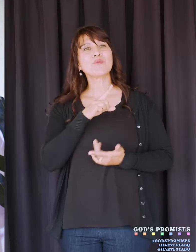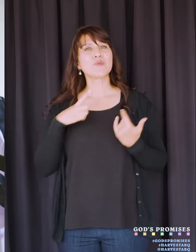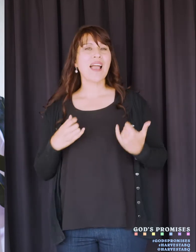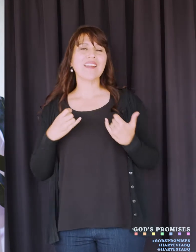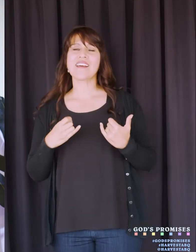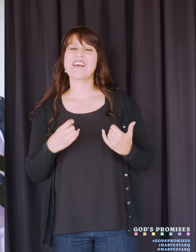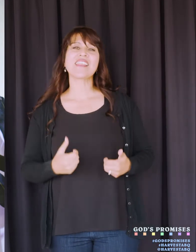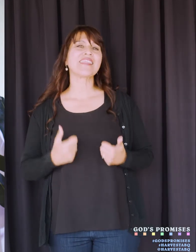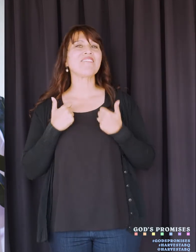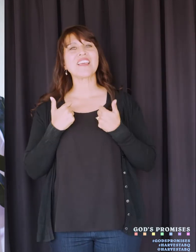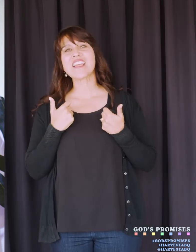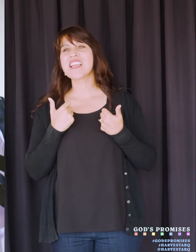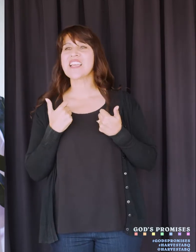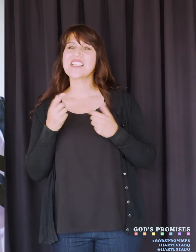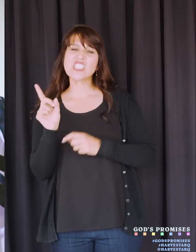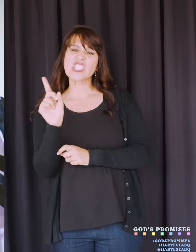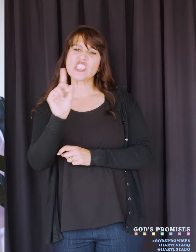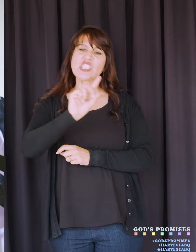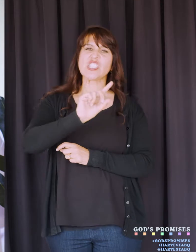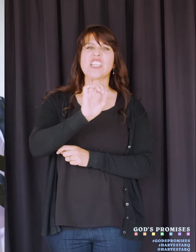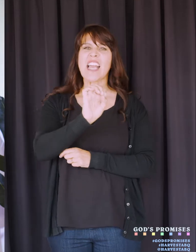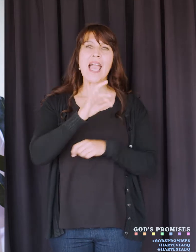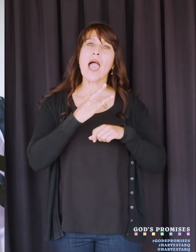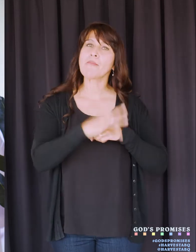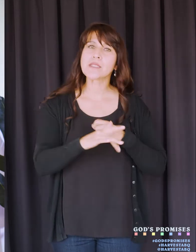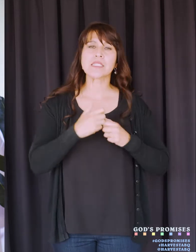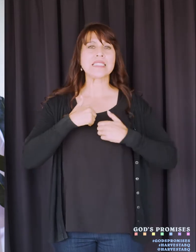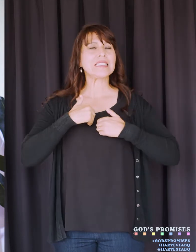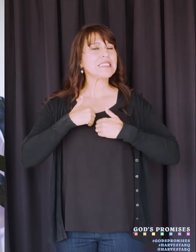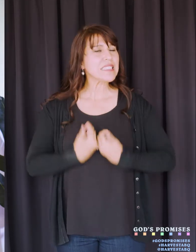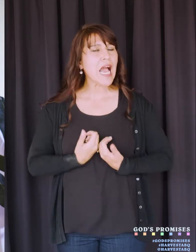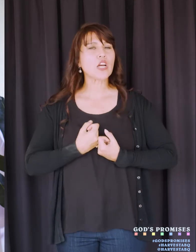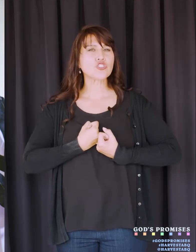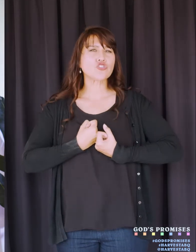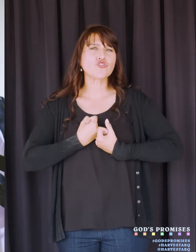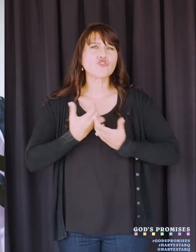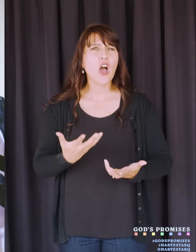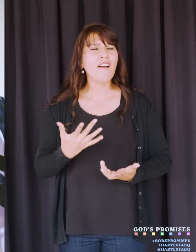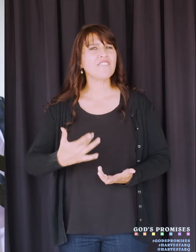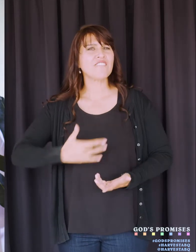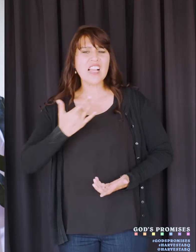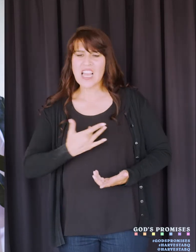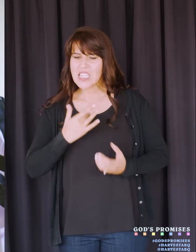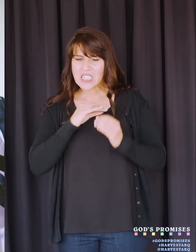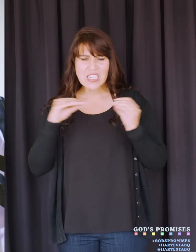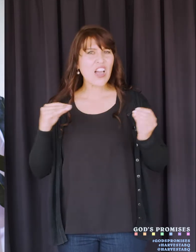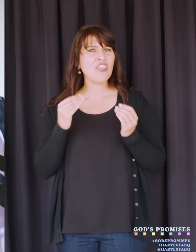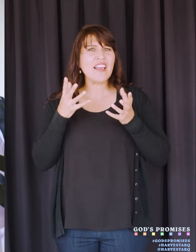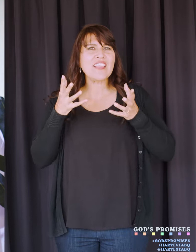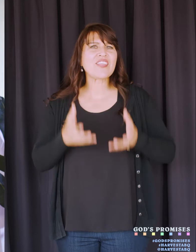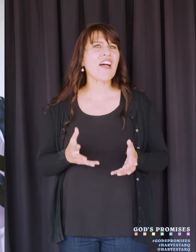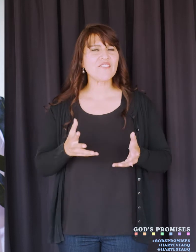currently living your life on empty. You're tired, you're exhausted, you feel like you have nothing left